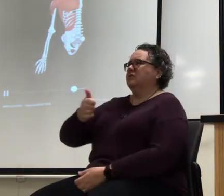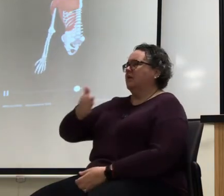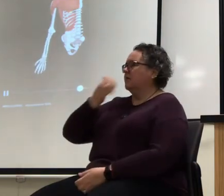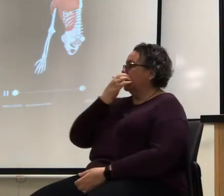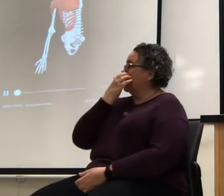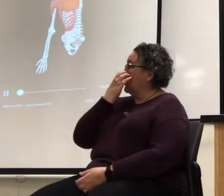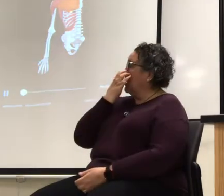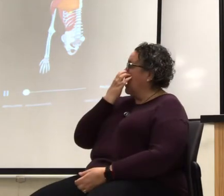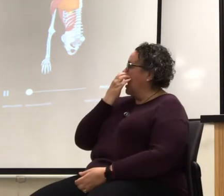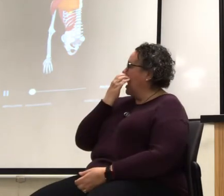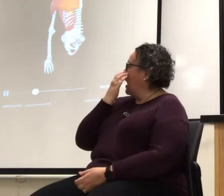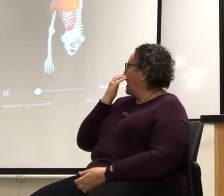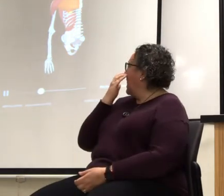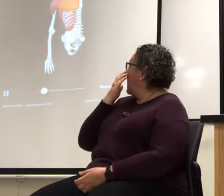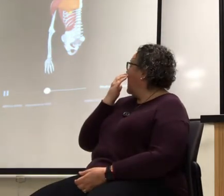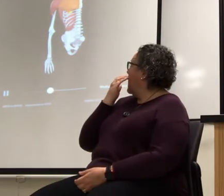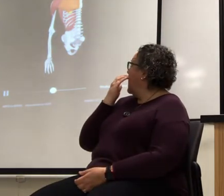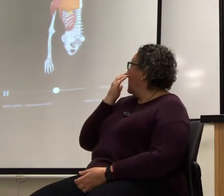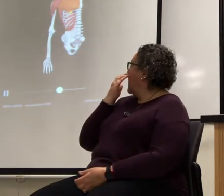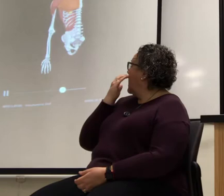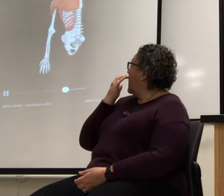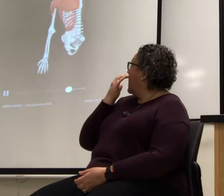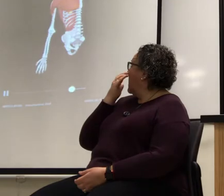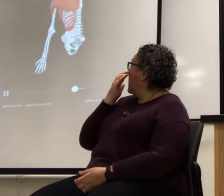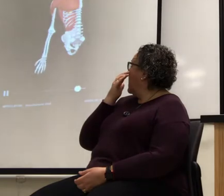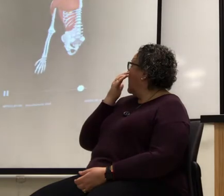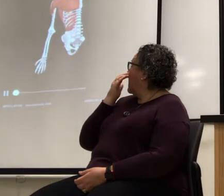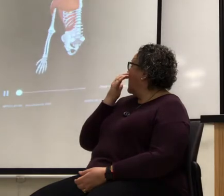continue more actions. It can